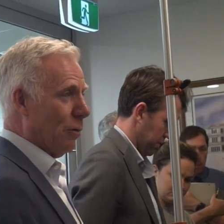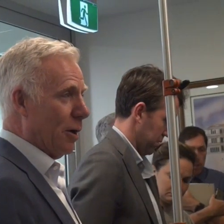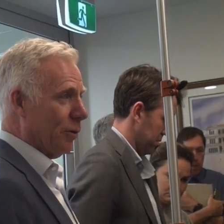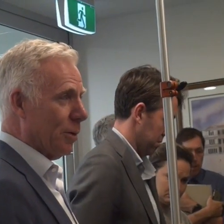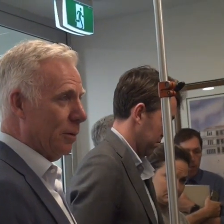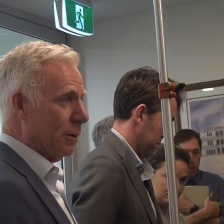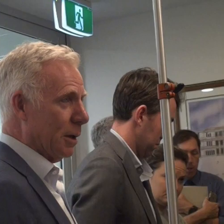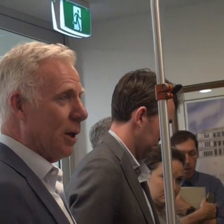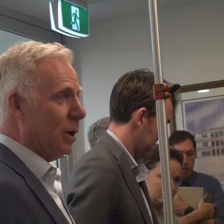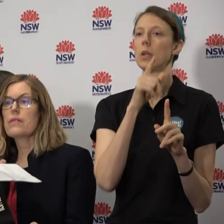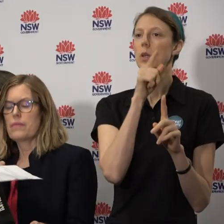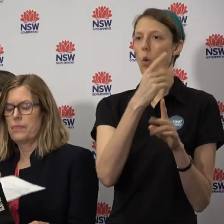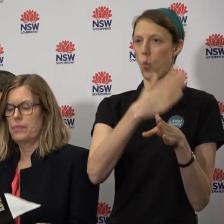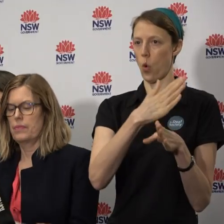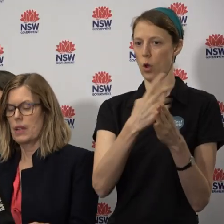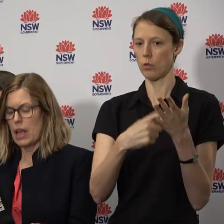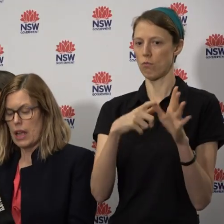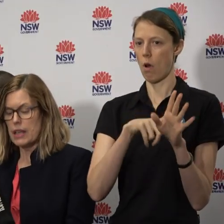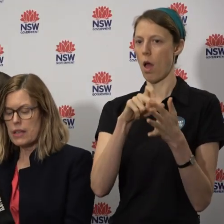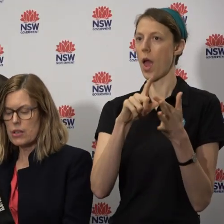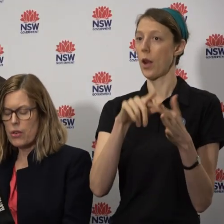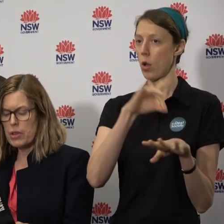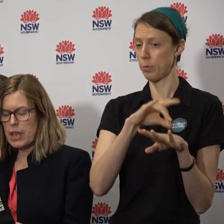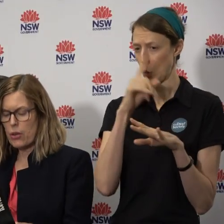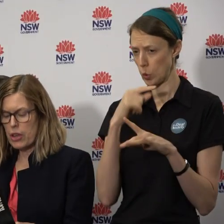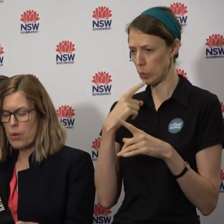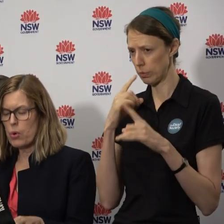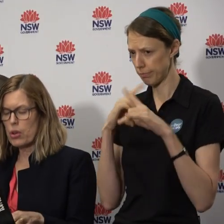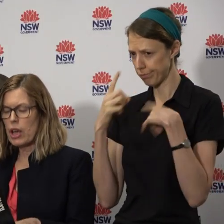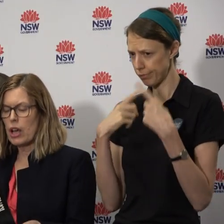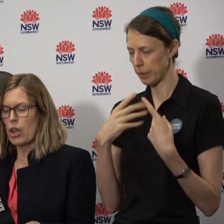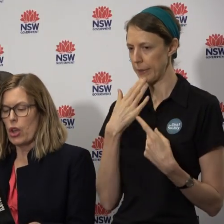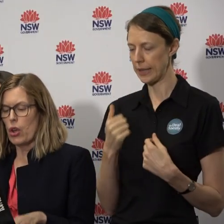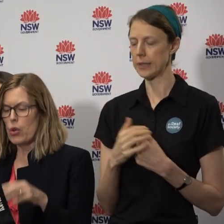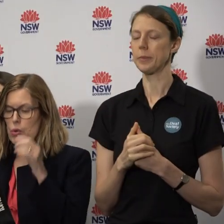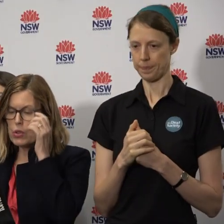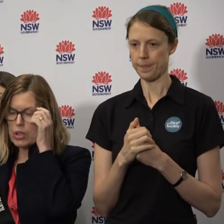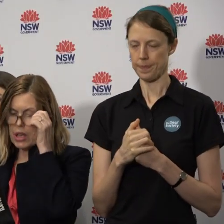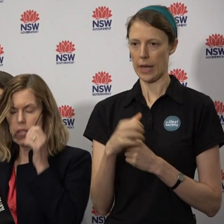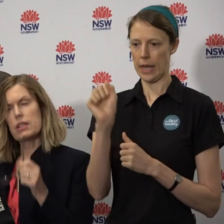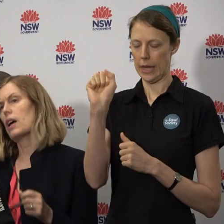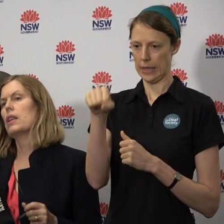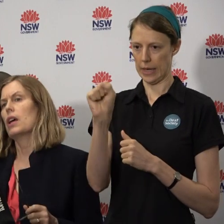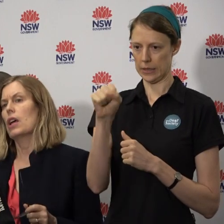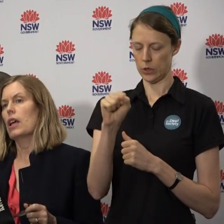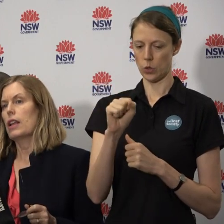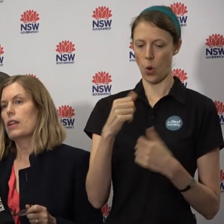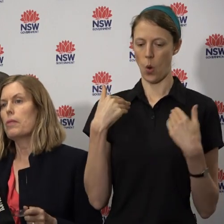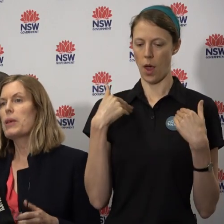worked at Wright Hospital. Can you clarify that situation? Yes, so the healthcare worker whose